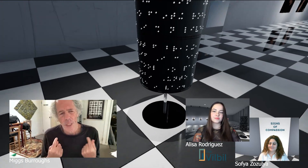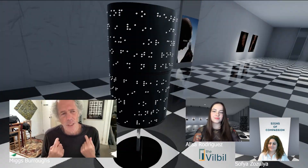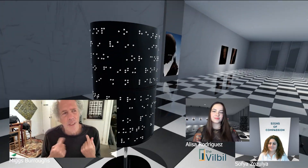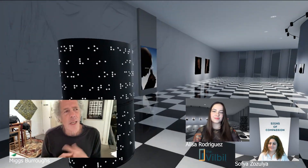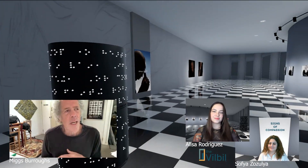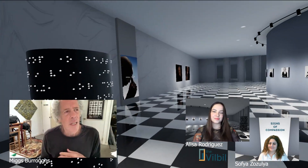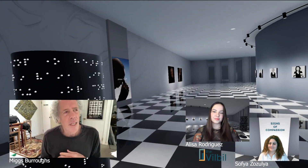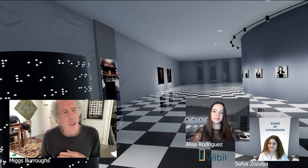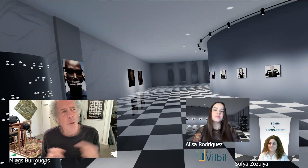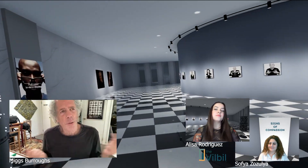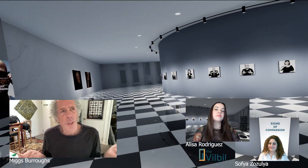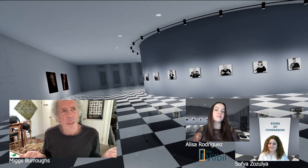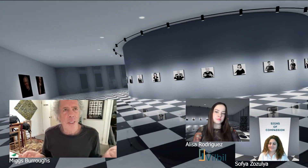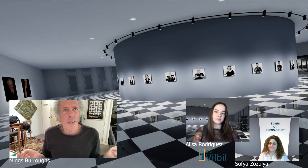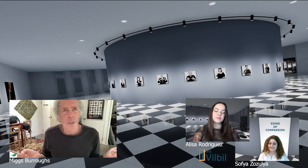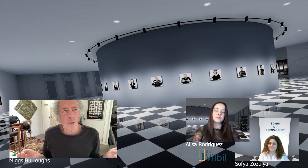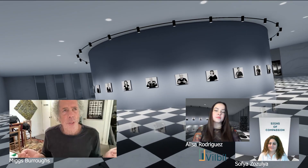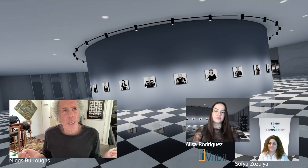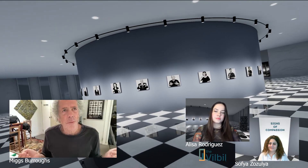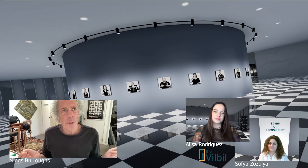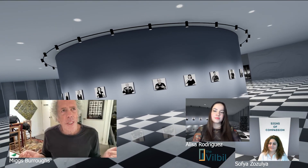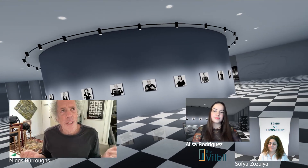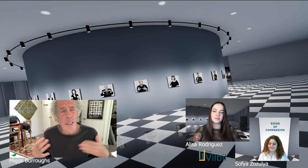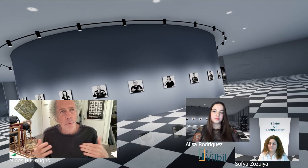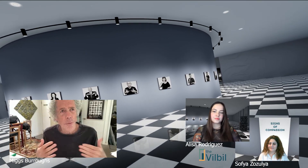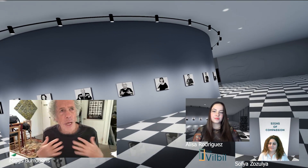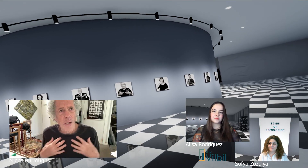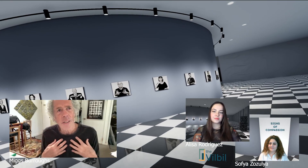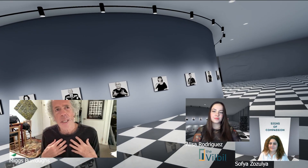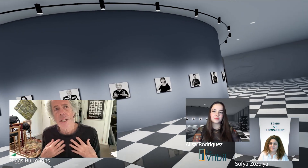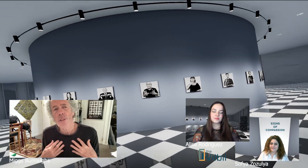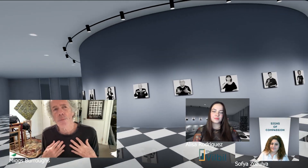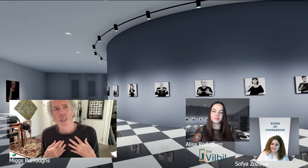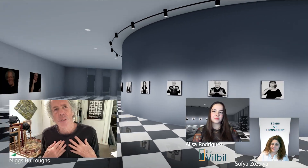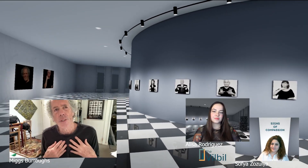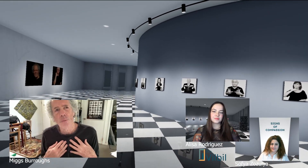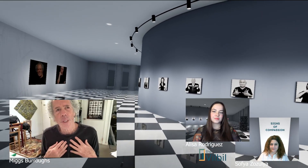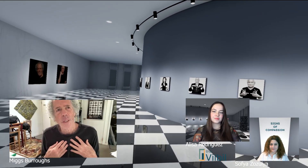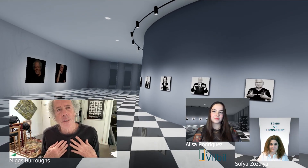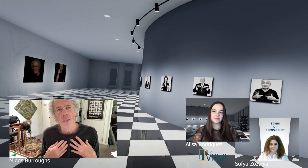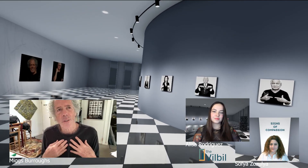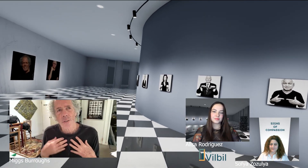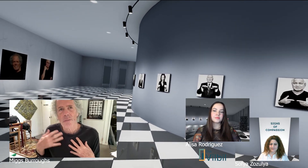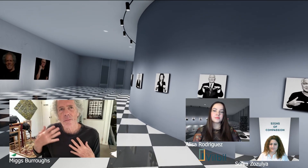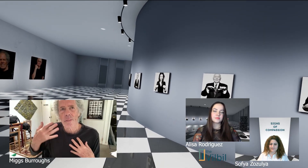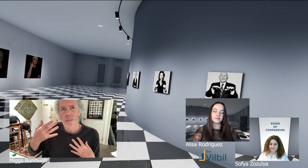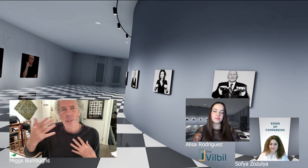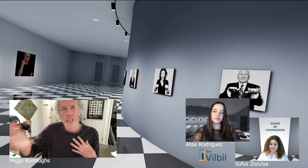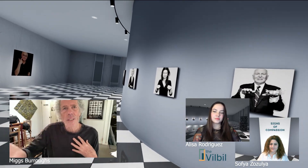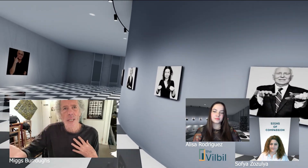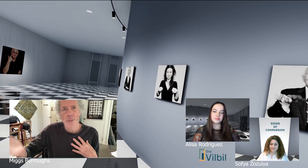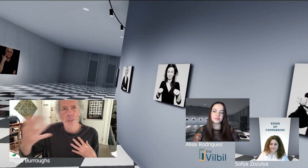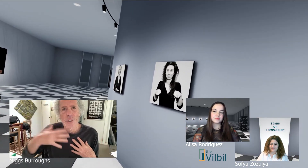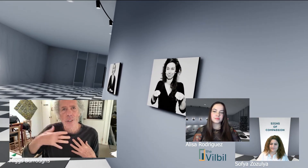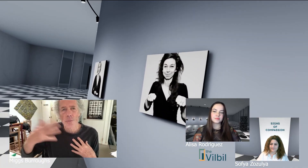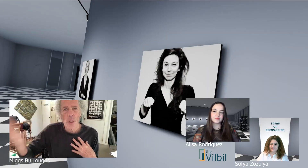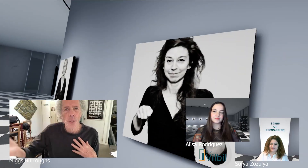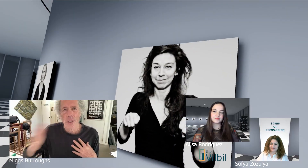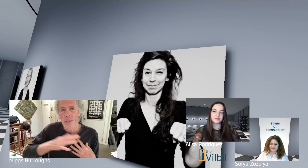me. So then it was like, yeah, well, my art can speak to you because sign language is emotion,